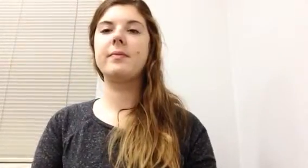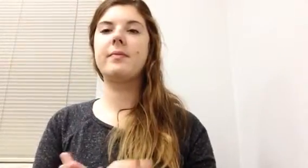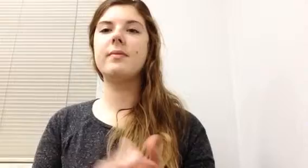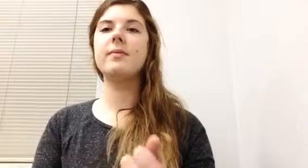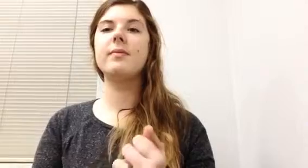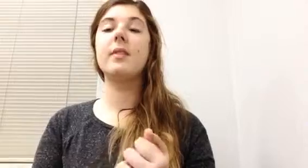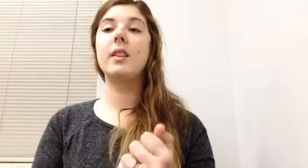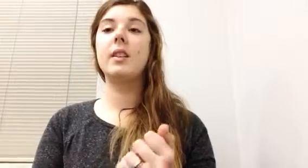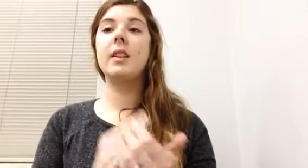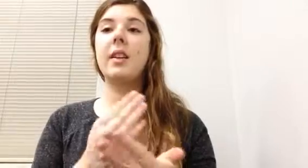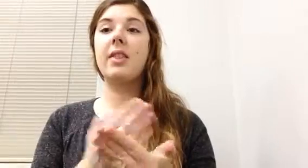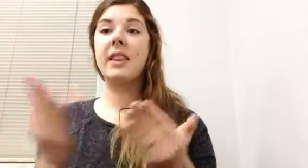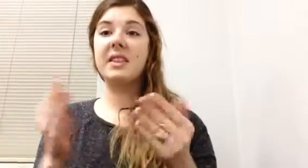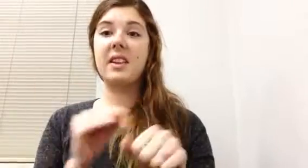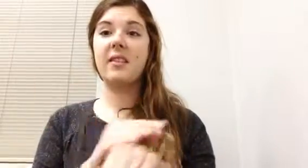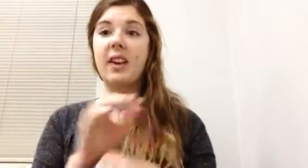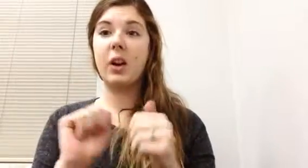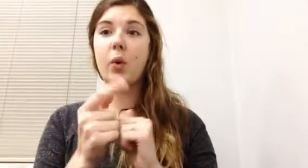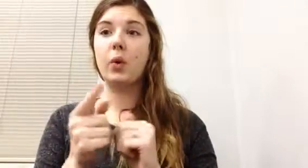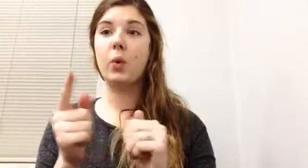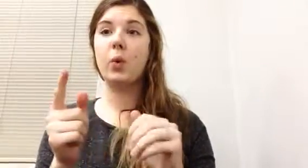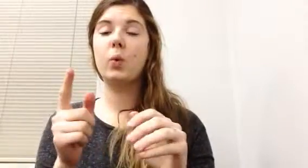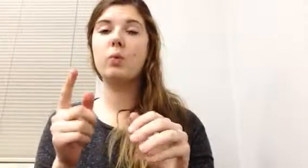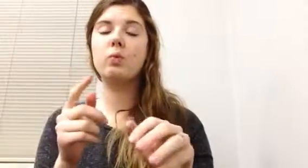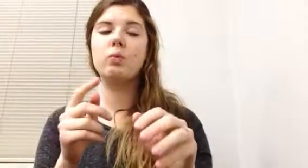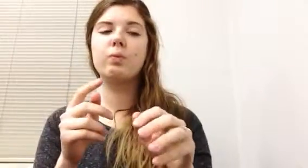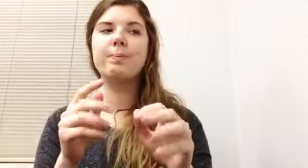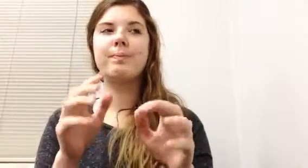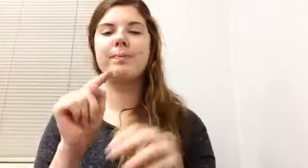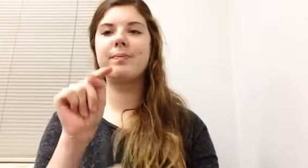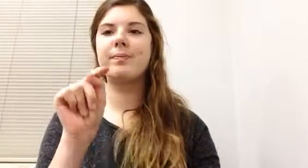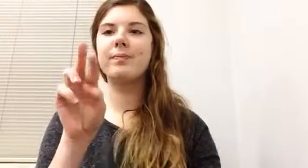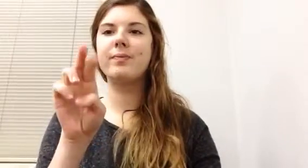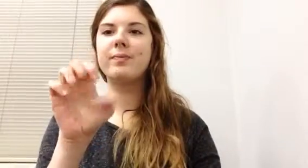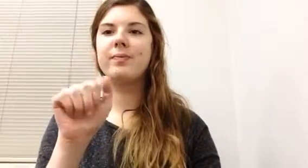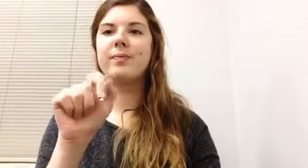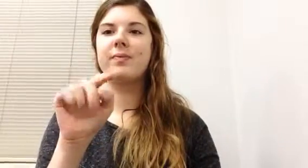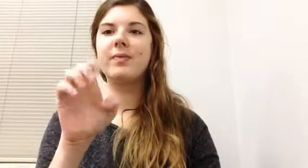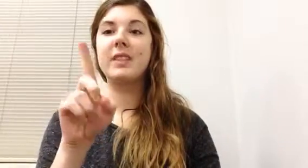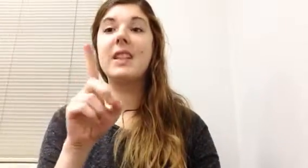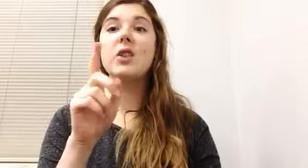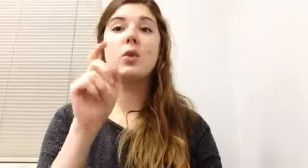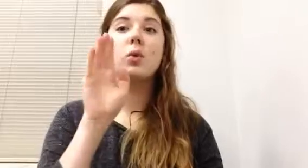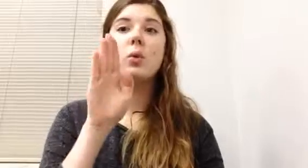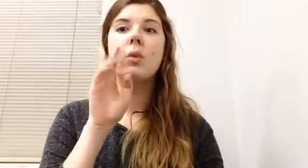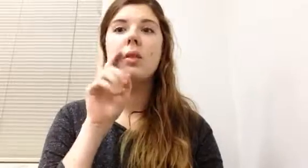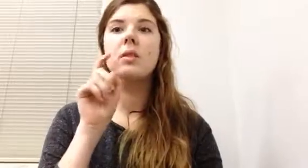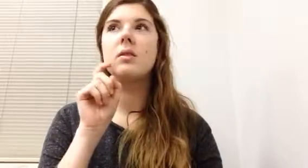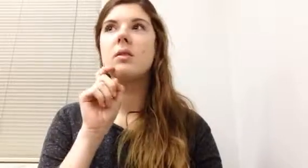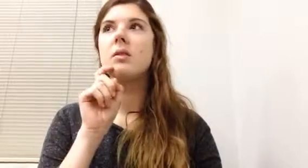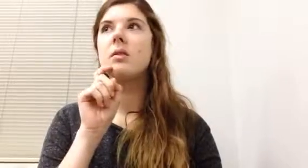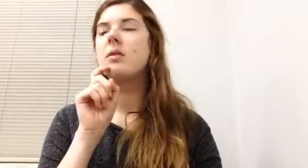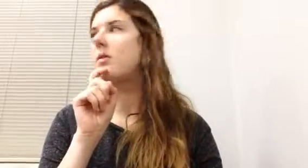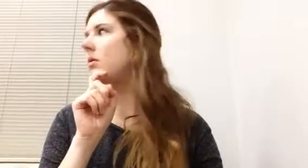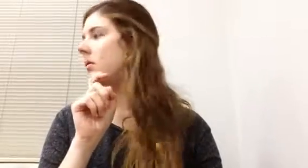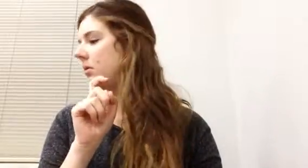you live, what neighborhood, what your ethnicity is. Remember we talked about mental illness and social